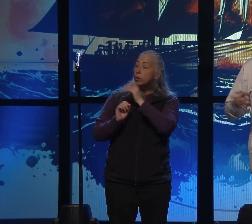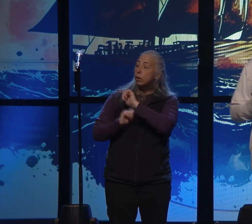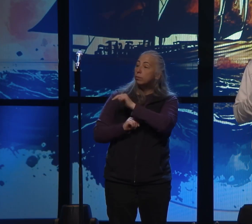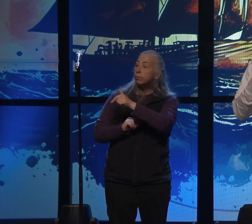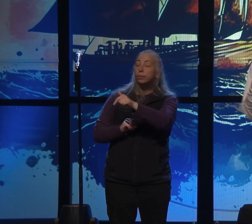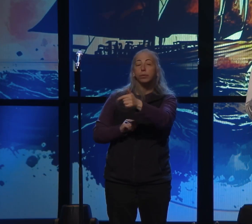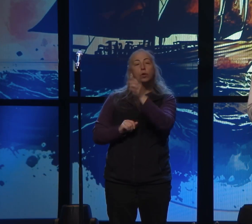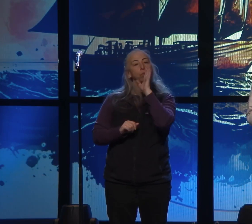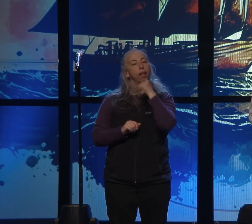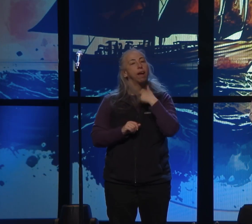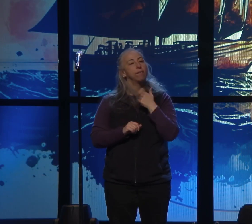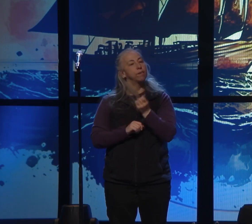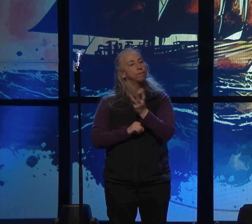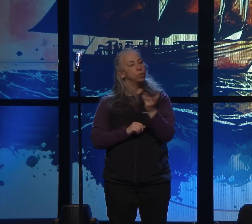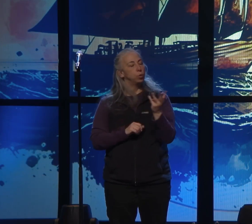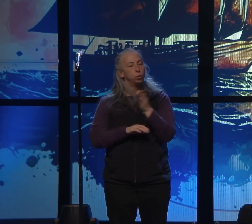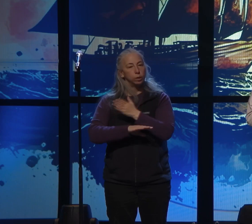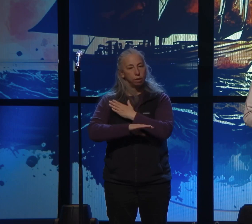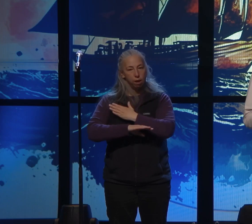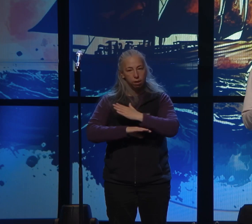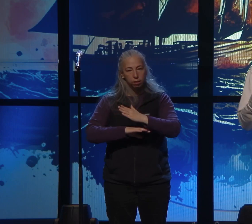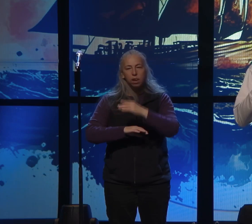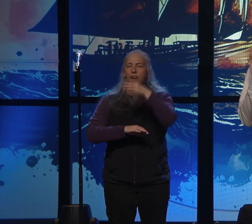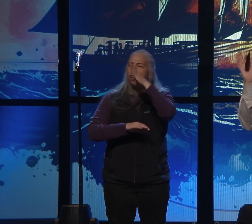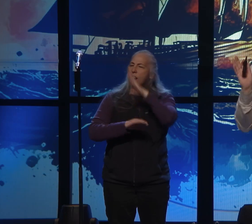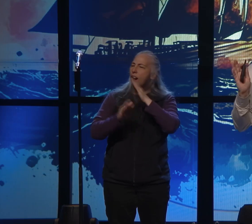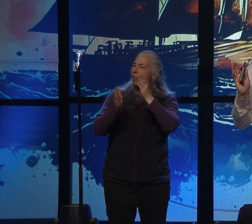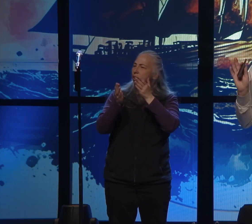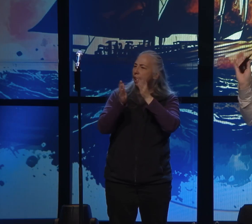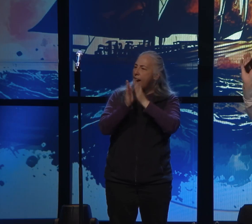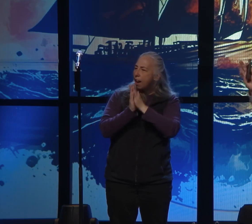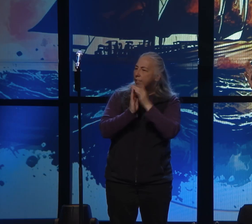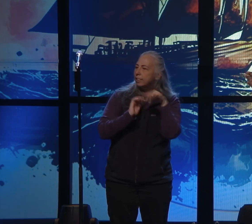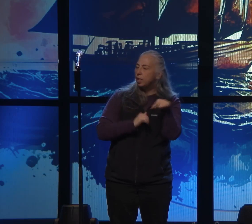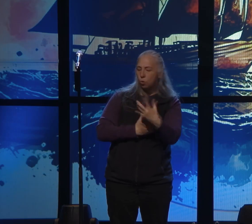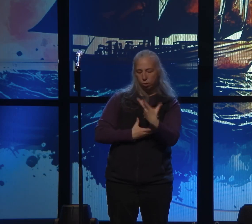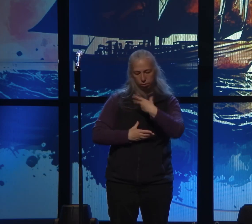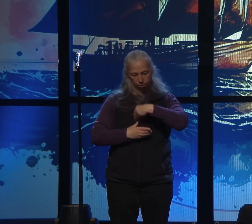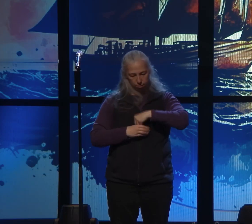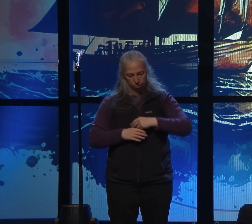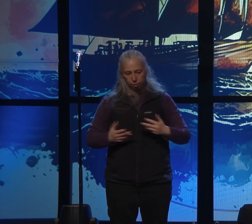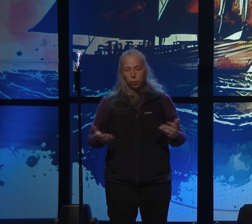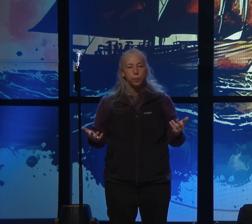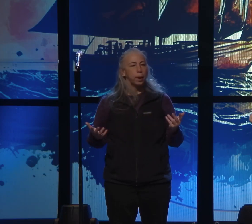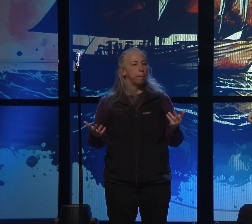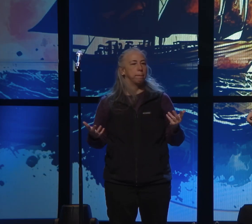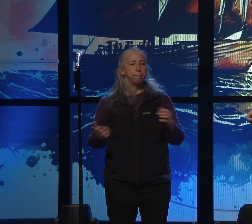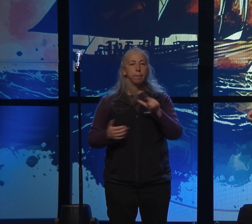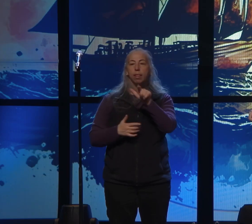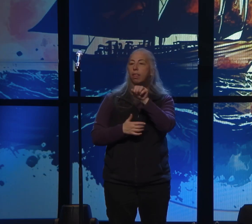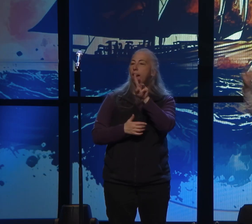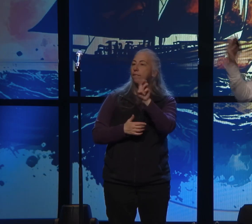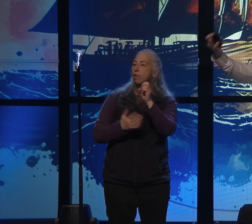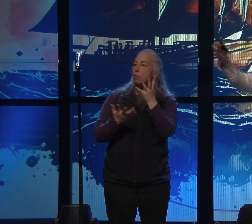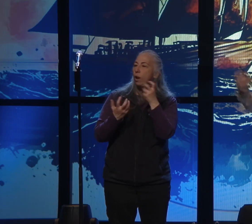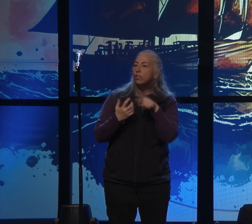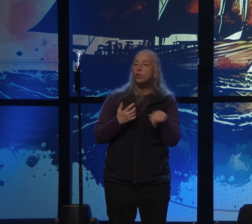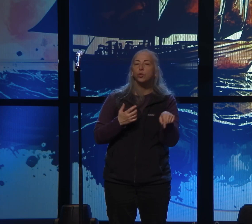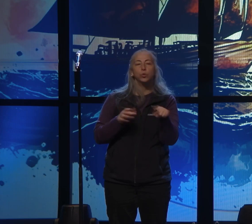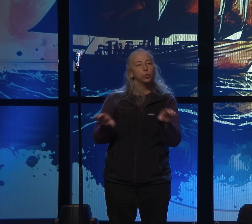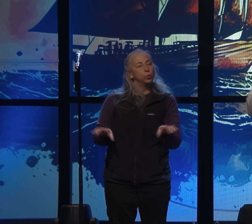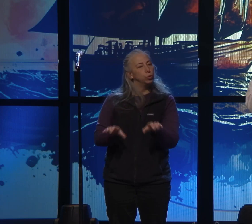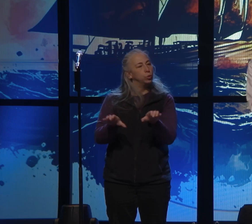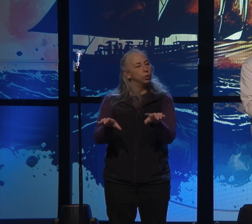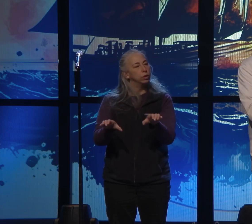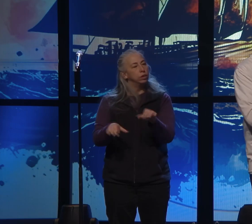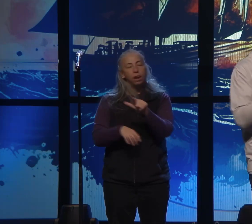some songs. What is it that God's inviting you into? What is love? If you don't like the word God, what is love inviting you into today? What is love asking of